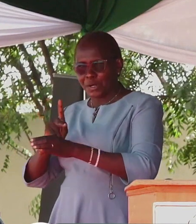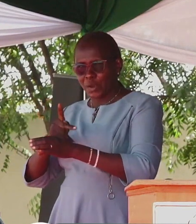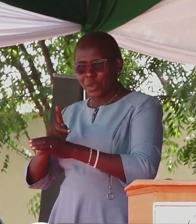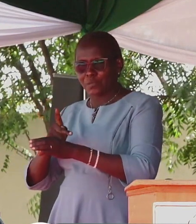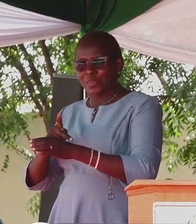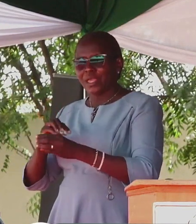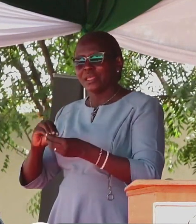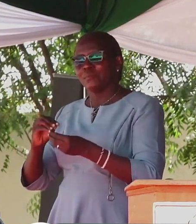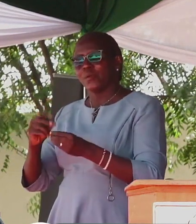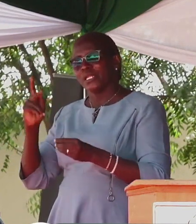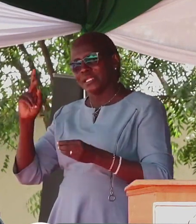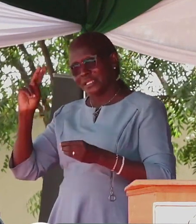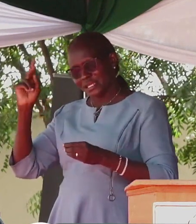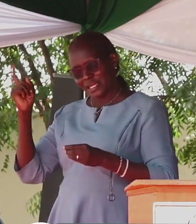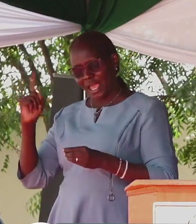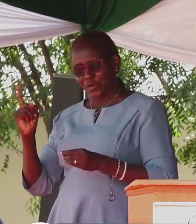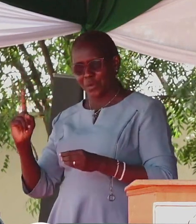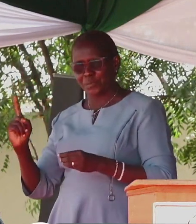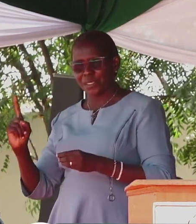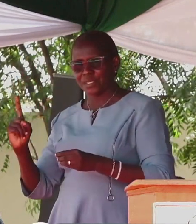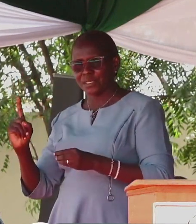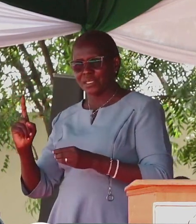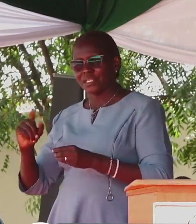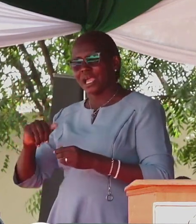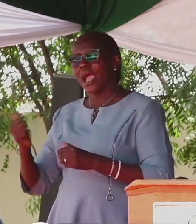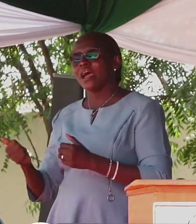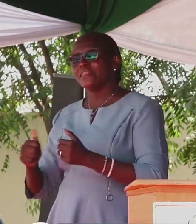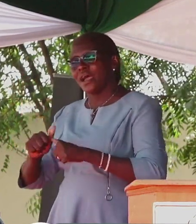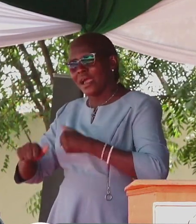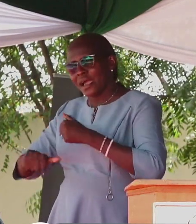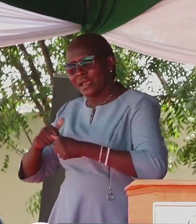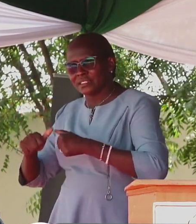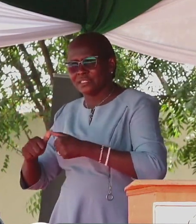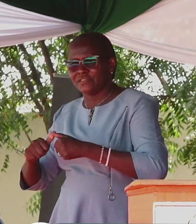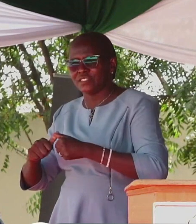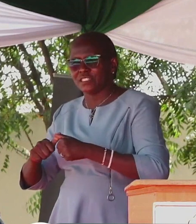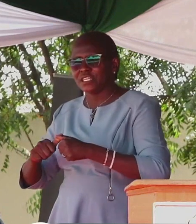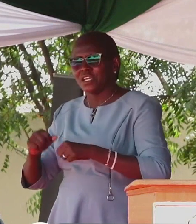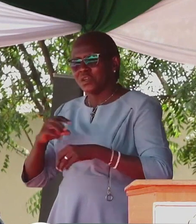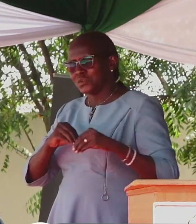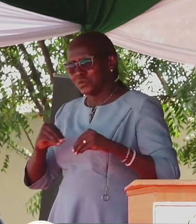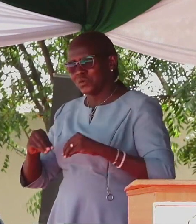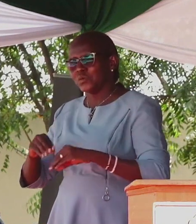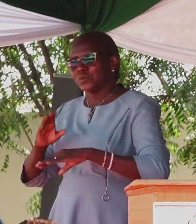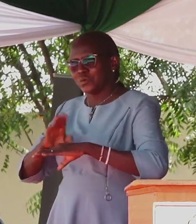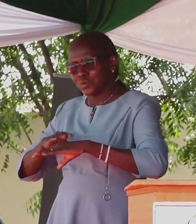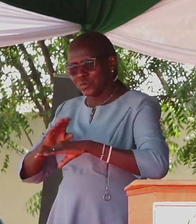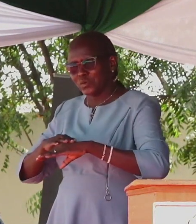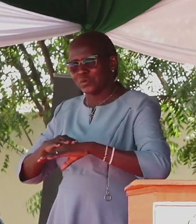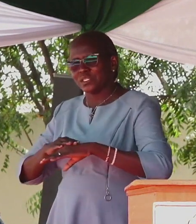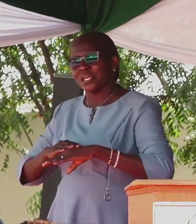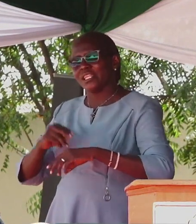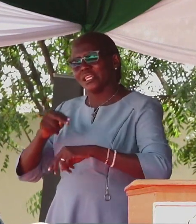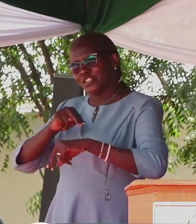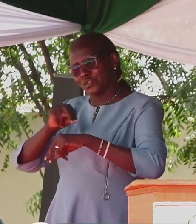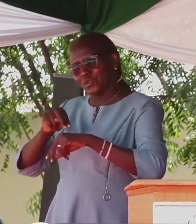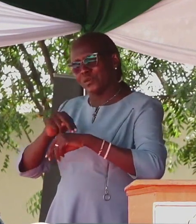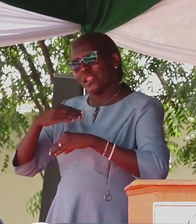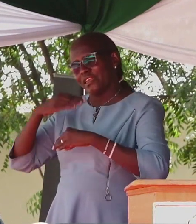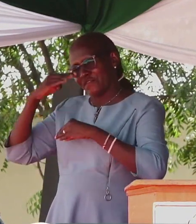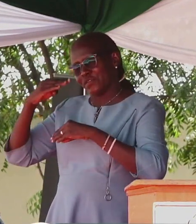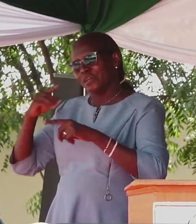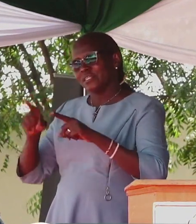Nairobi, so we are following them. So on extra curriculum activities, we are doing well for the children. They are participating up to the national levels, and we have been winning